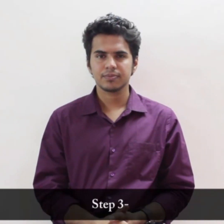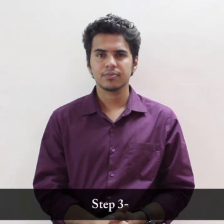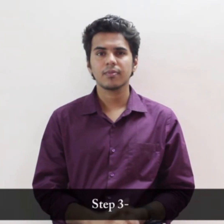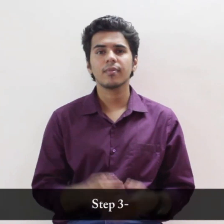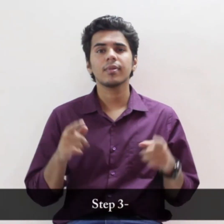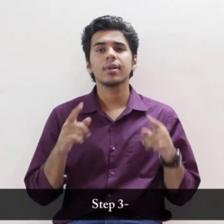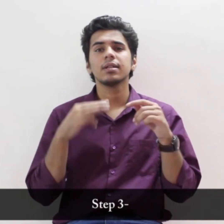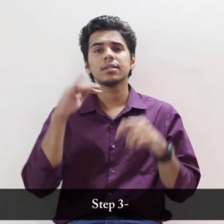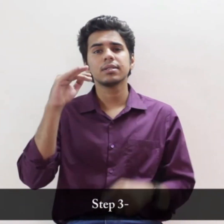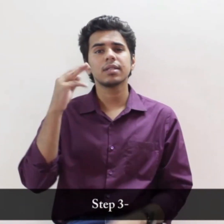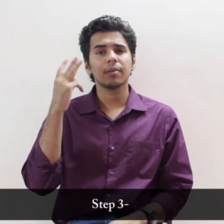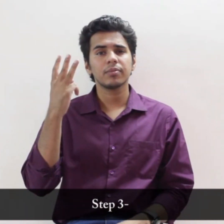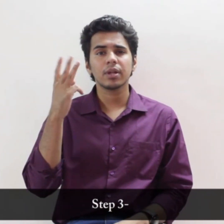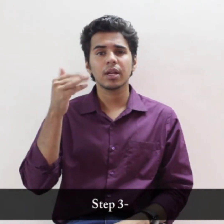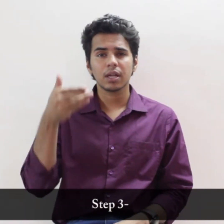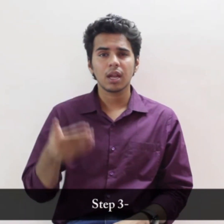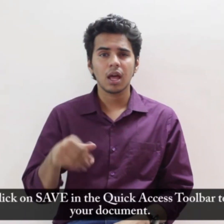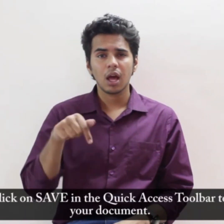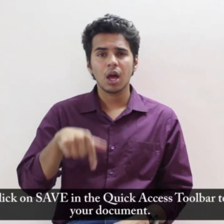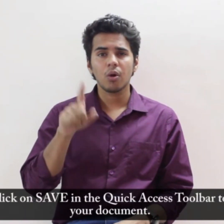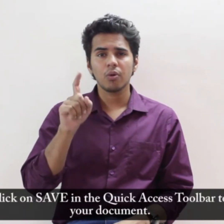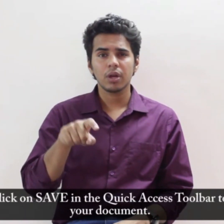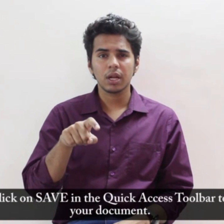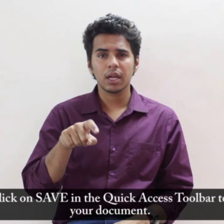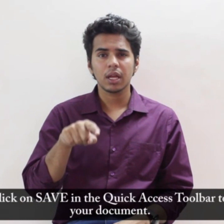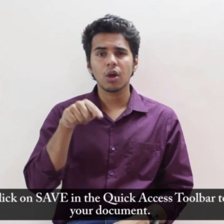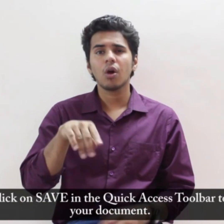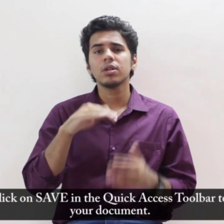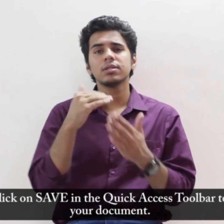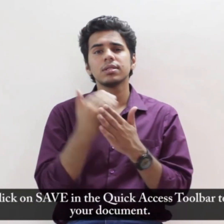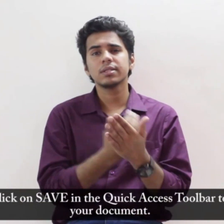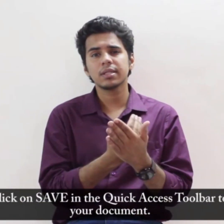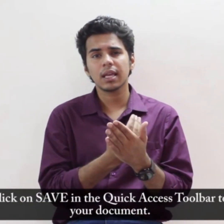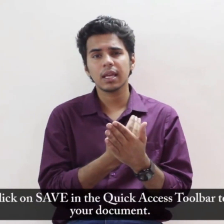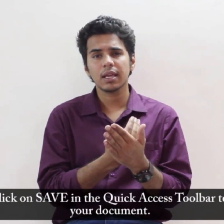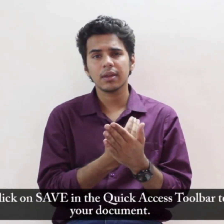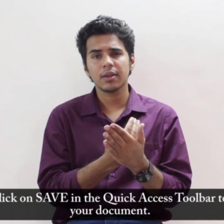Step 3. Now click on Save in the Quick Access